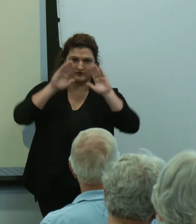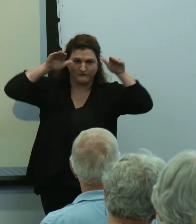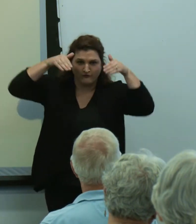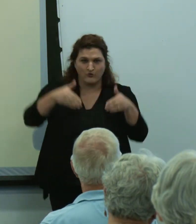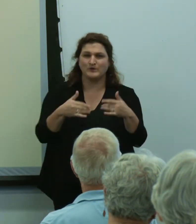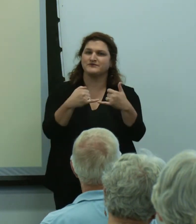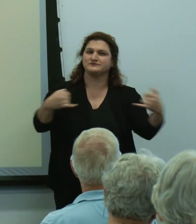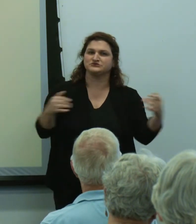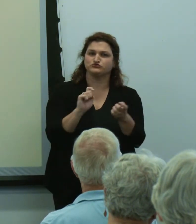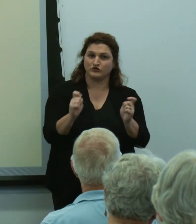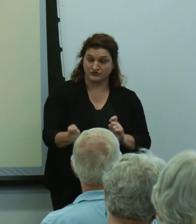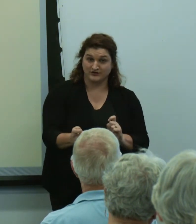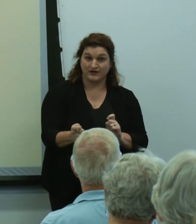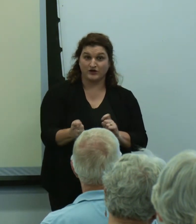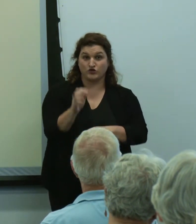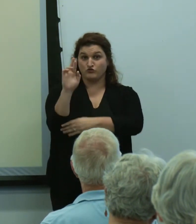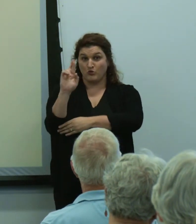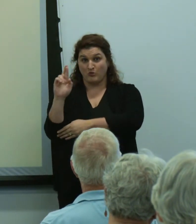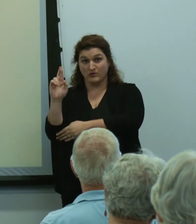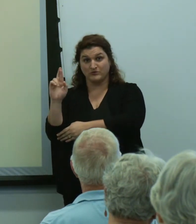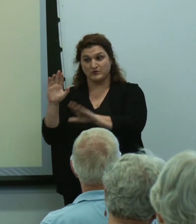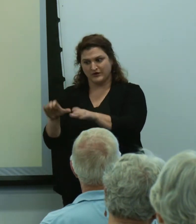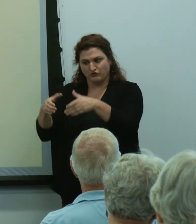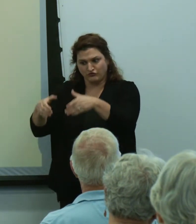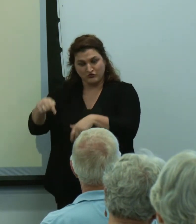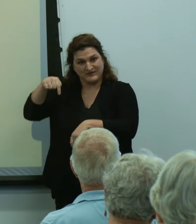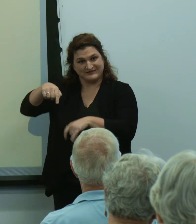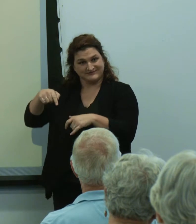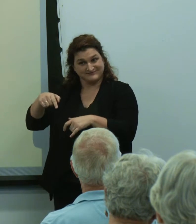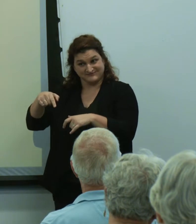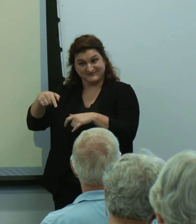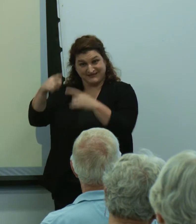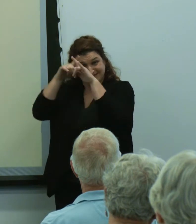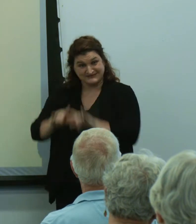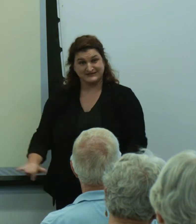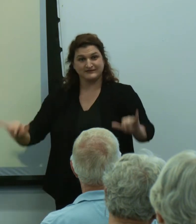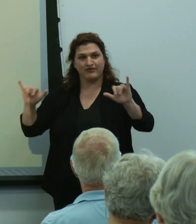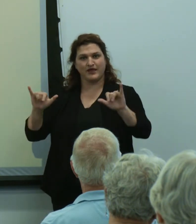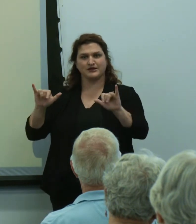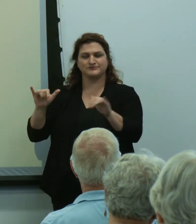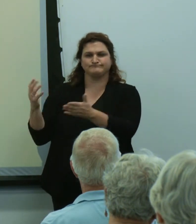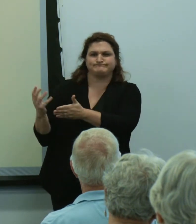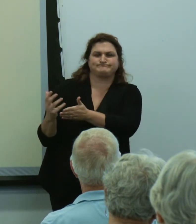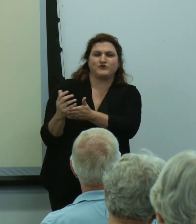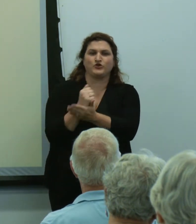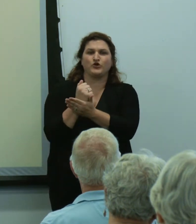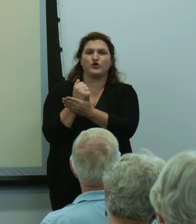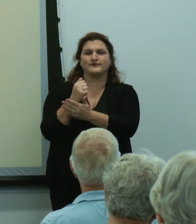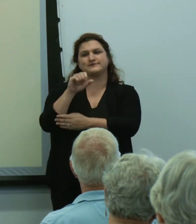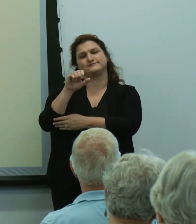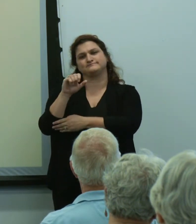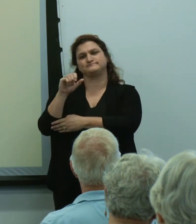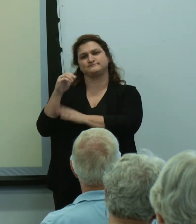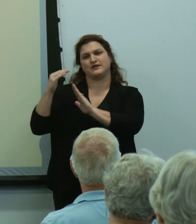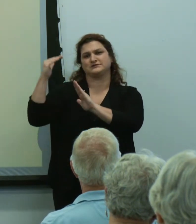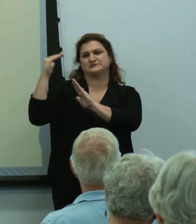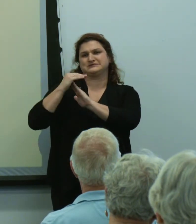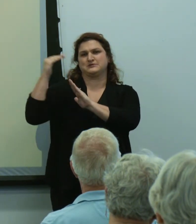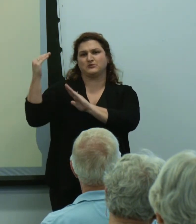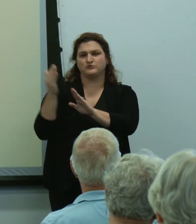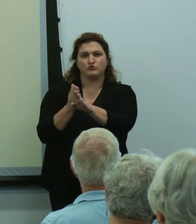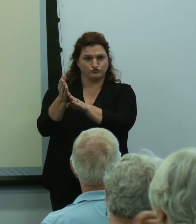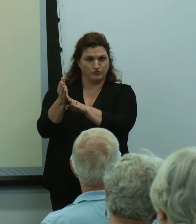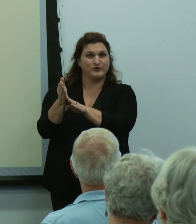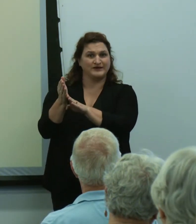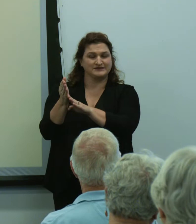Republican Party over this time also achieved supermajorities of 6% or greater in both houses of the legislature, even